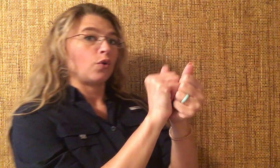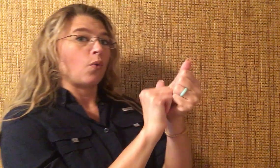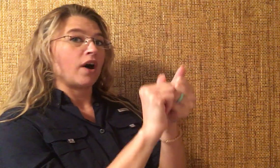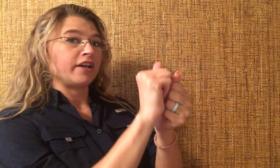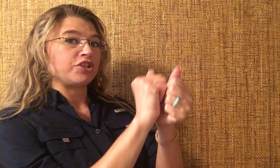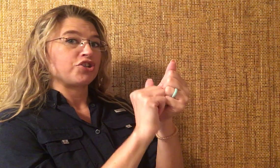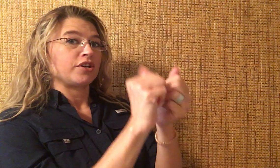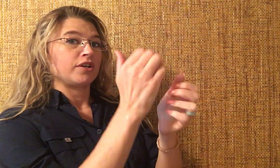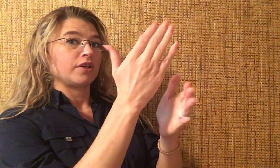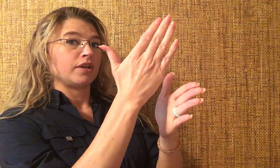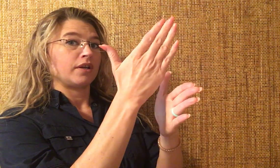Wash